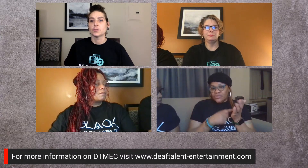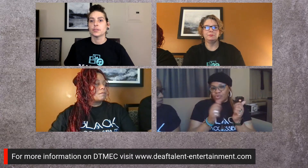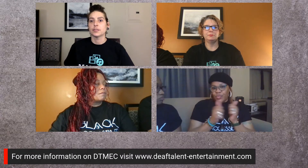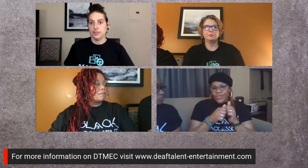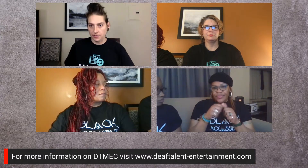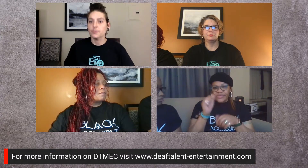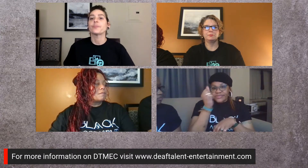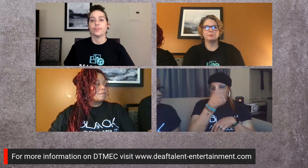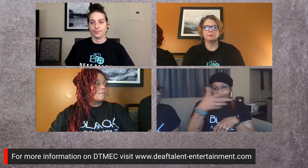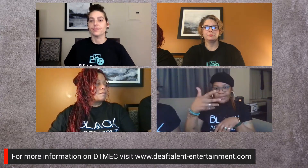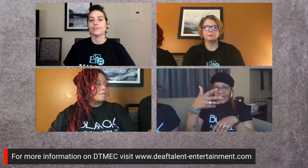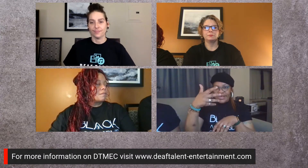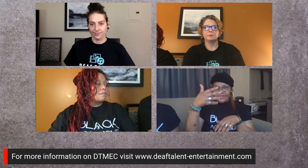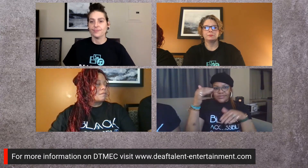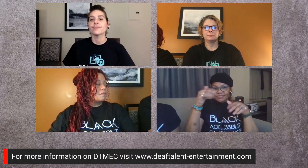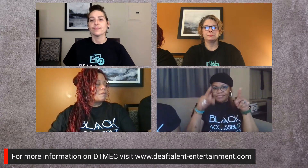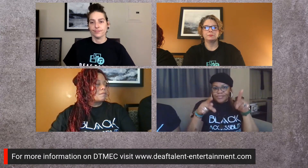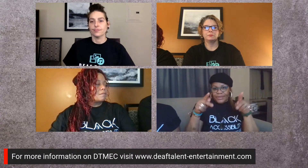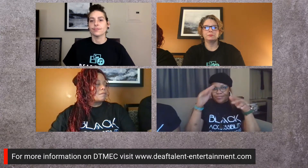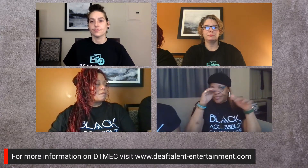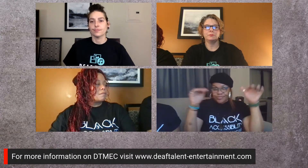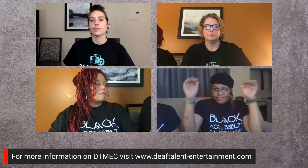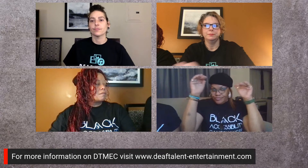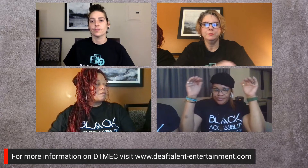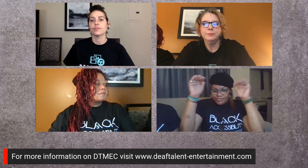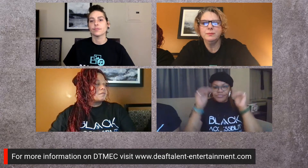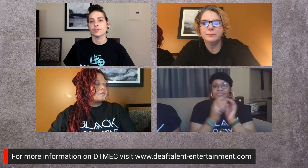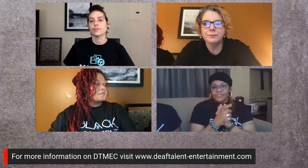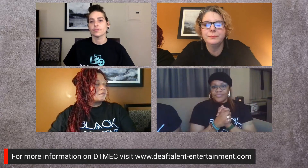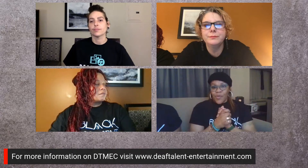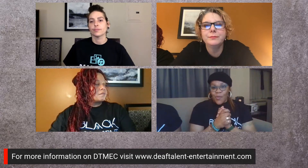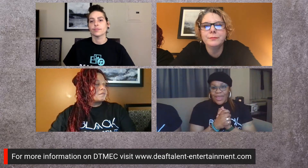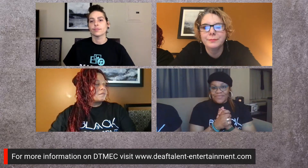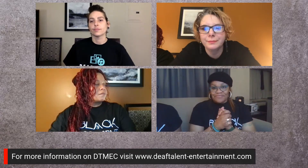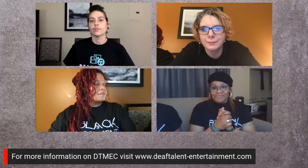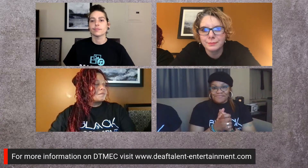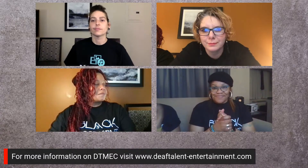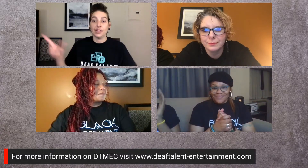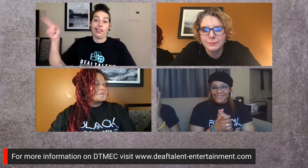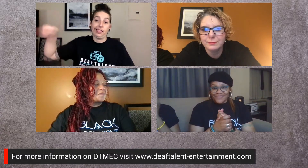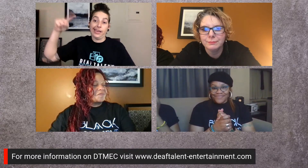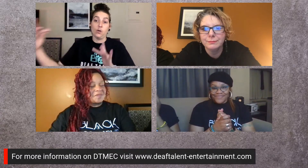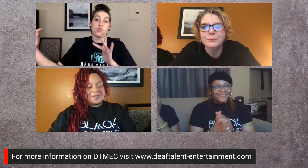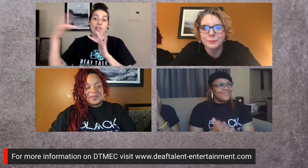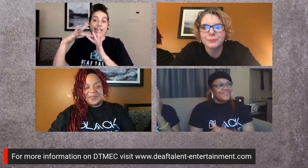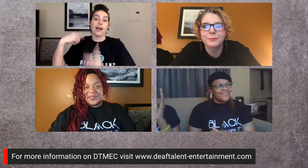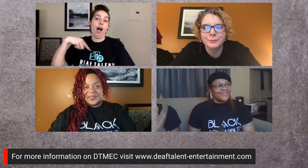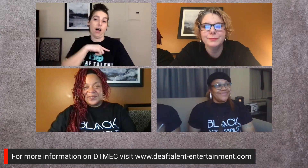panel, we're in discussions with Sundance right now about that and their people and their higher ups.